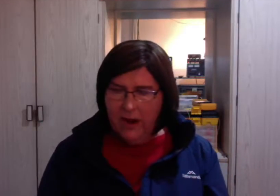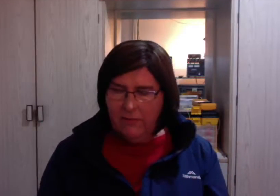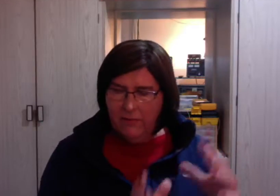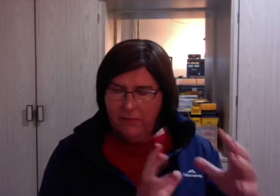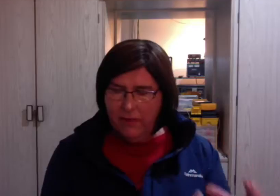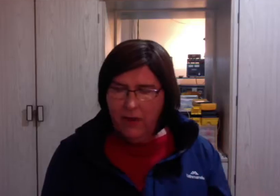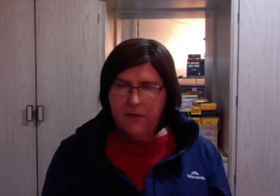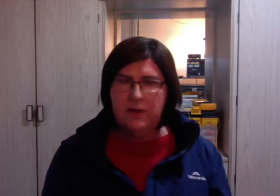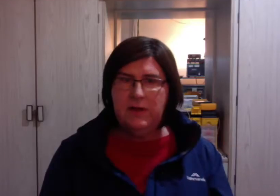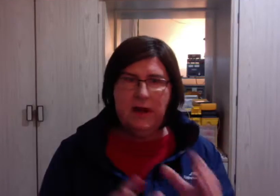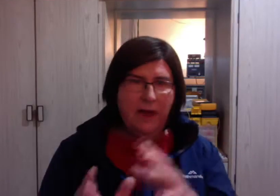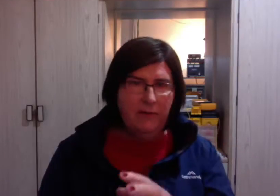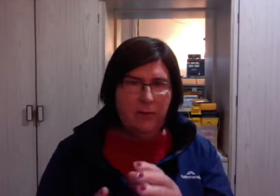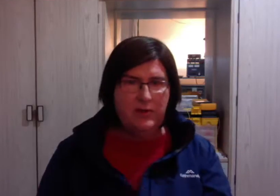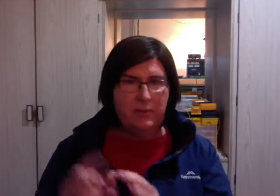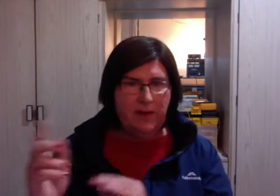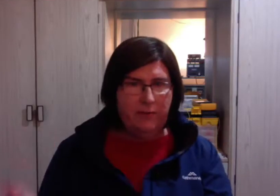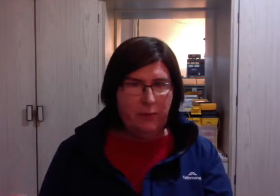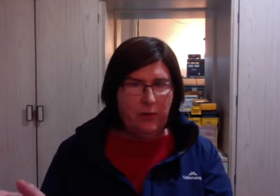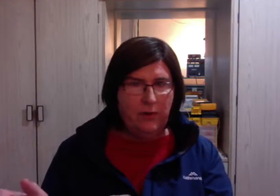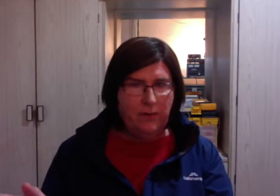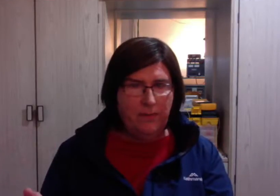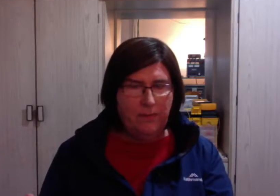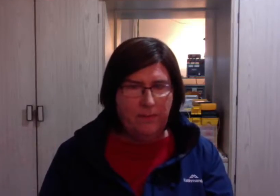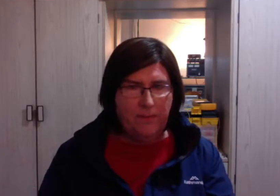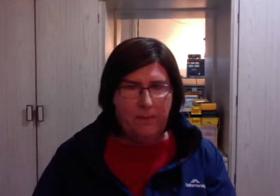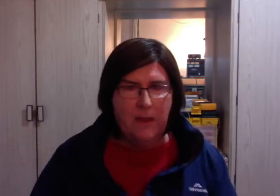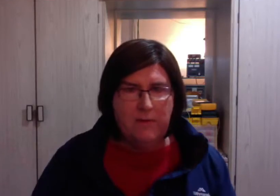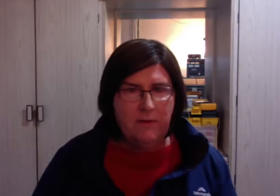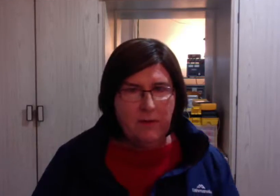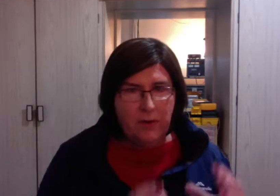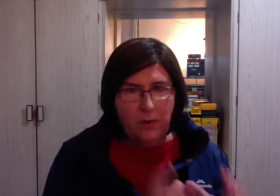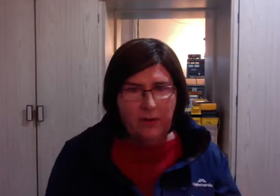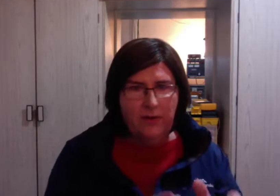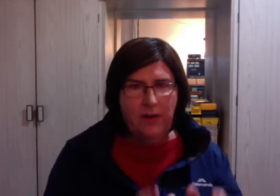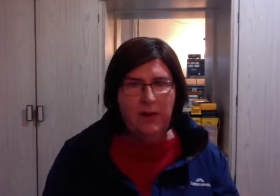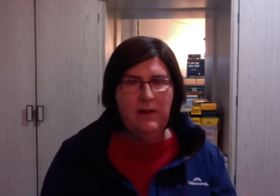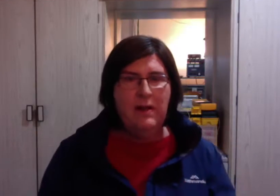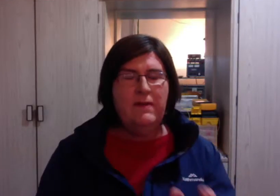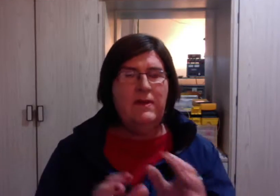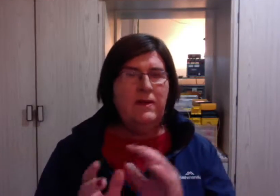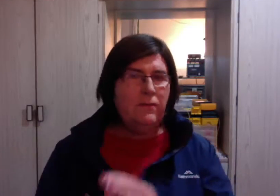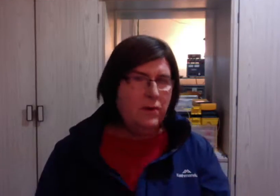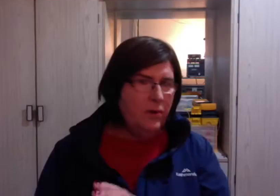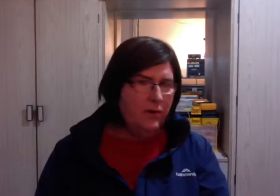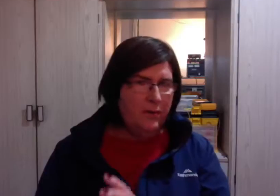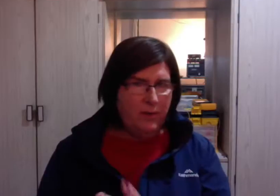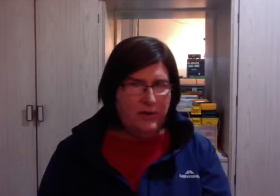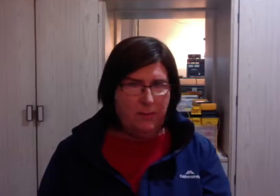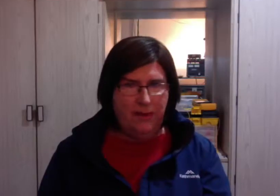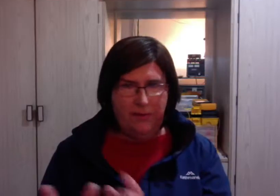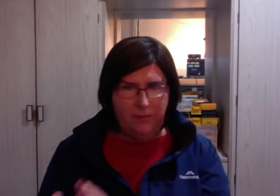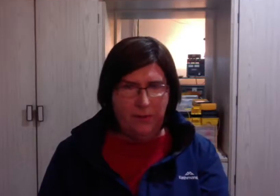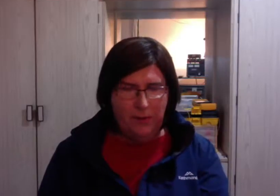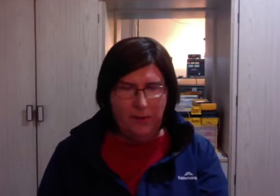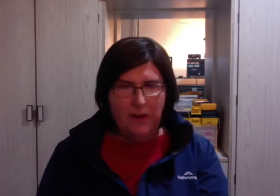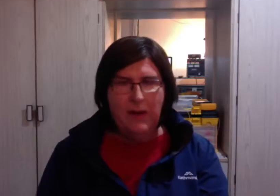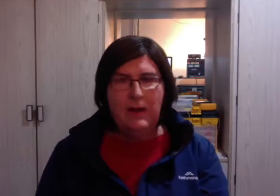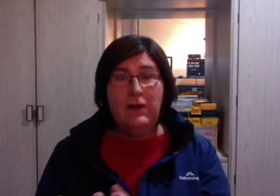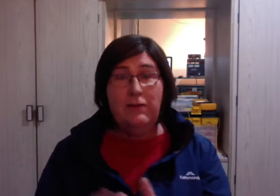if you're half of the load, then you need half of the pressure plus 4. If you're 3/4 of the load, then you need 3/4 of the pressure plus 4. if